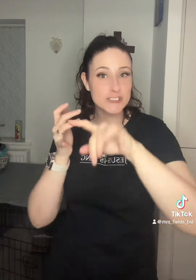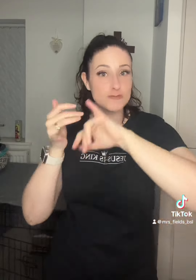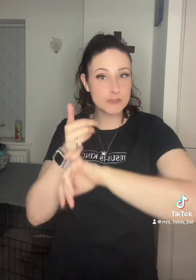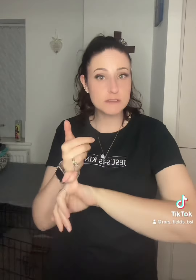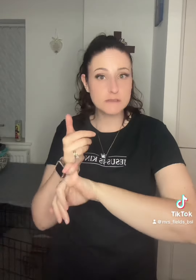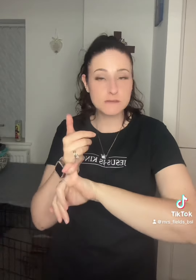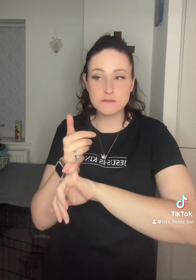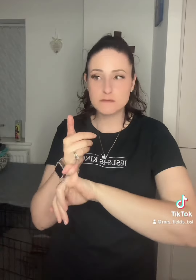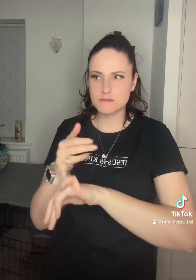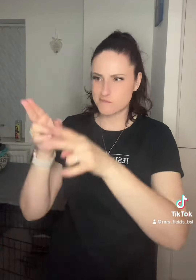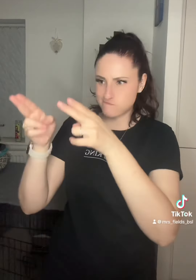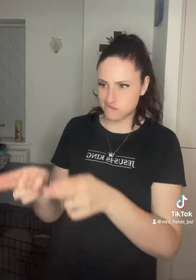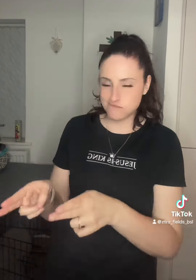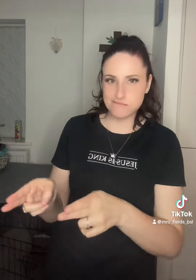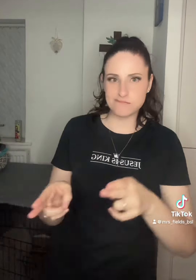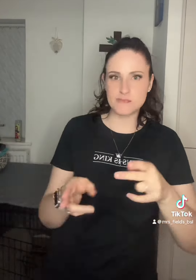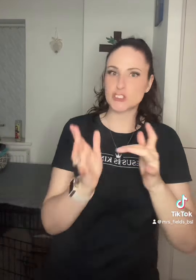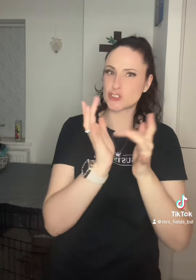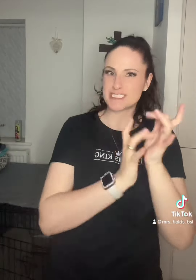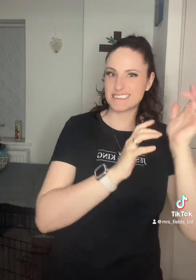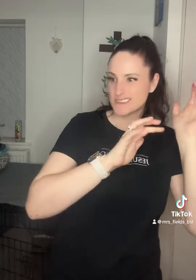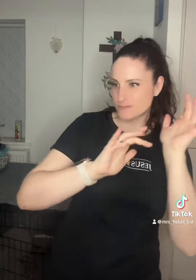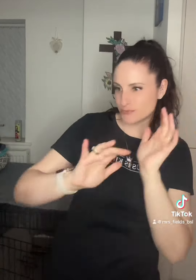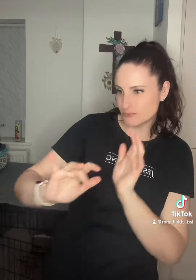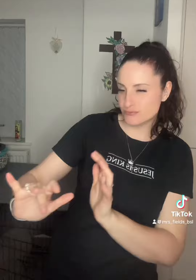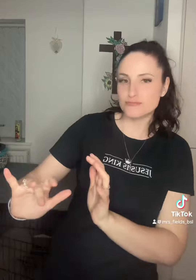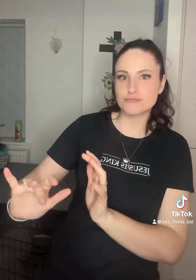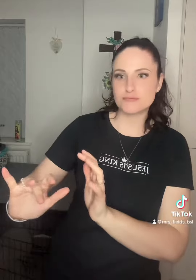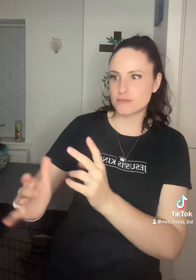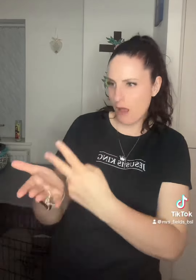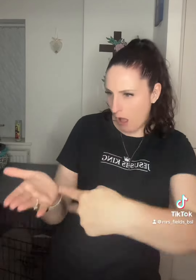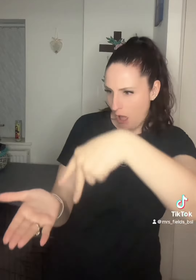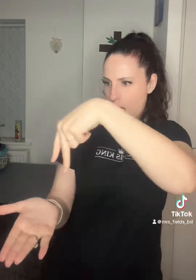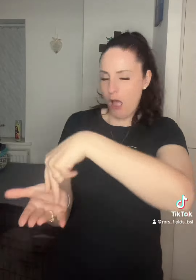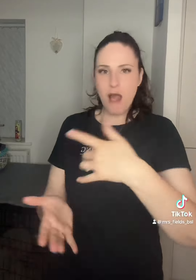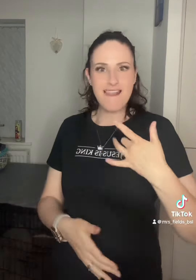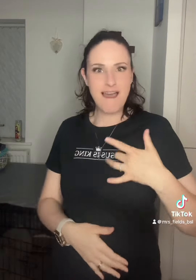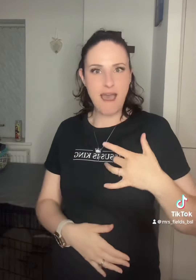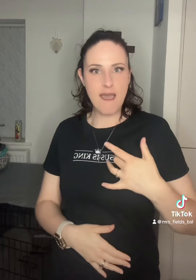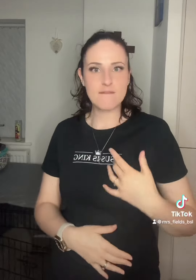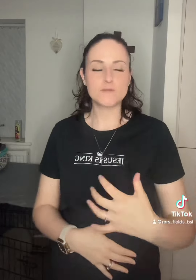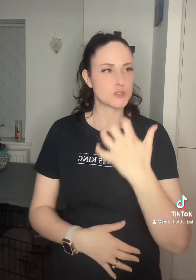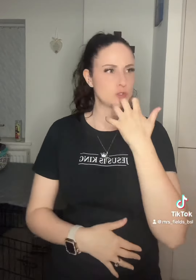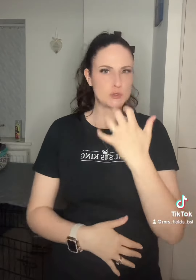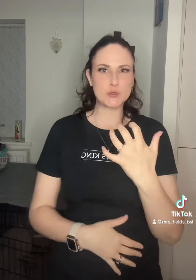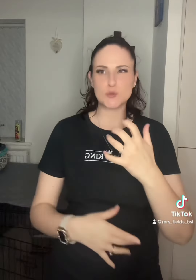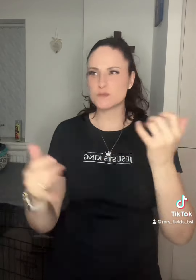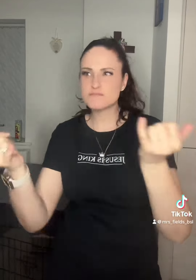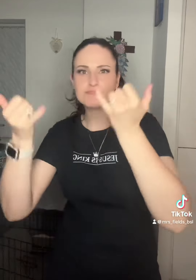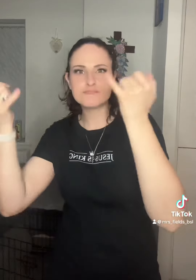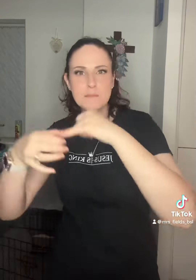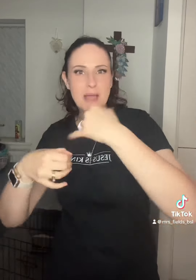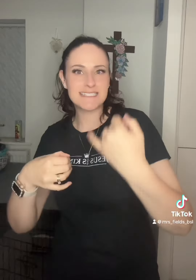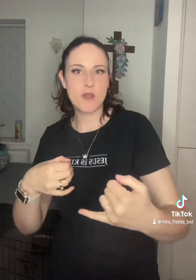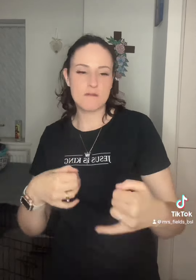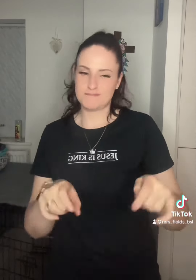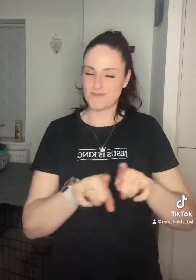of raising Lazarus from the dead. So all the Jews were going to Jerusalem to celebrate Passover and also to see